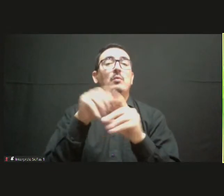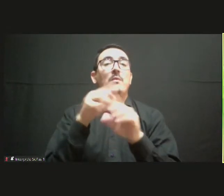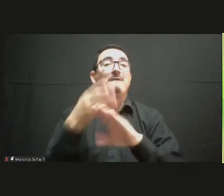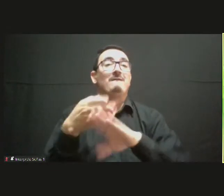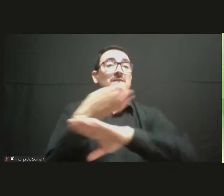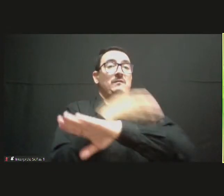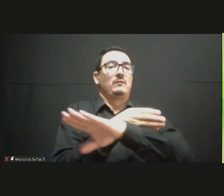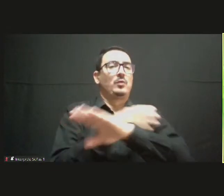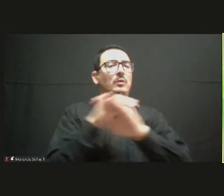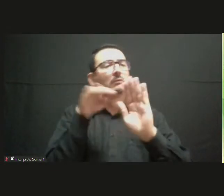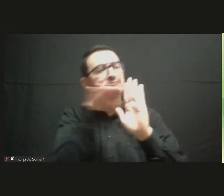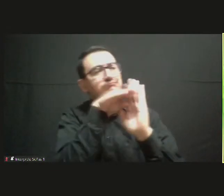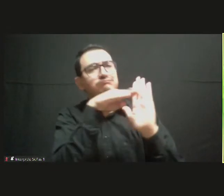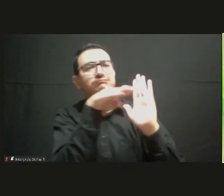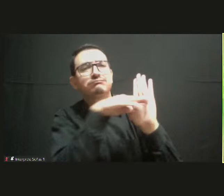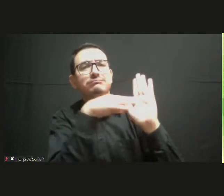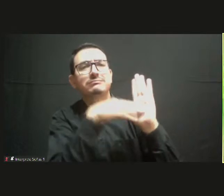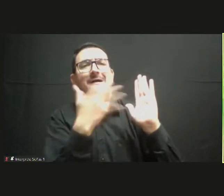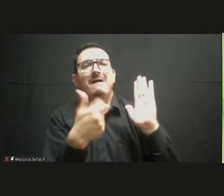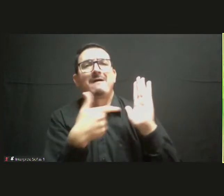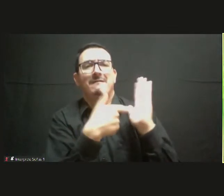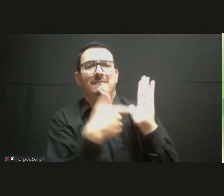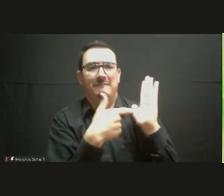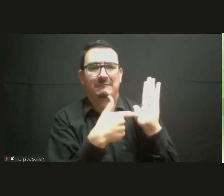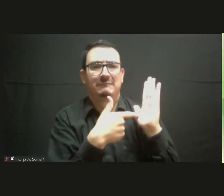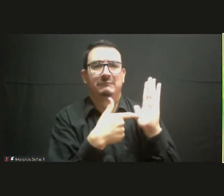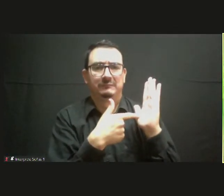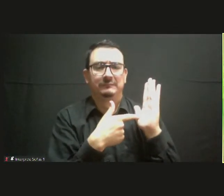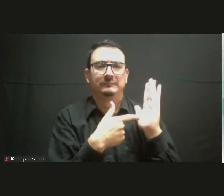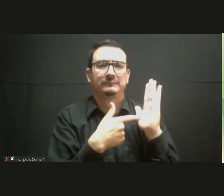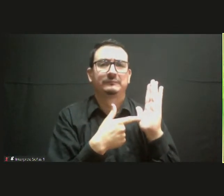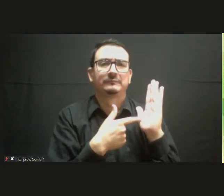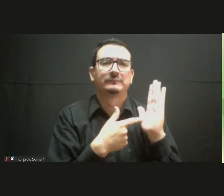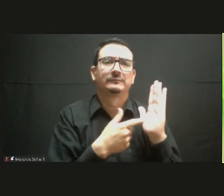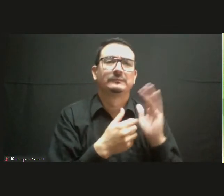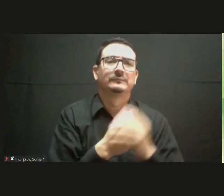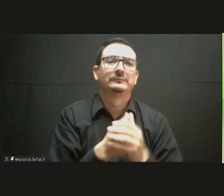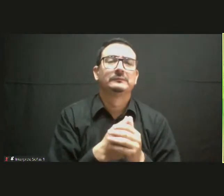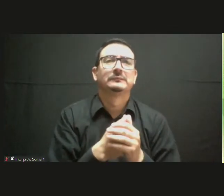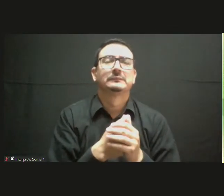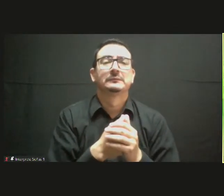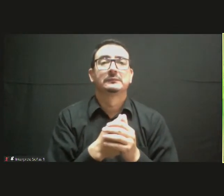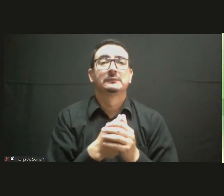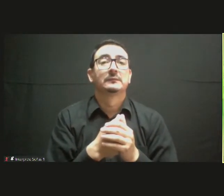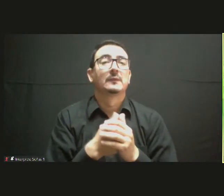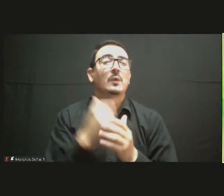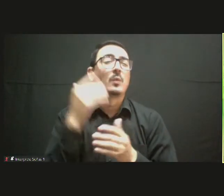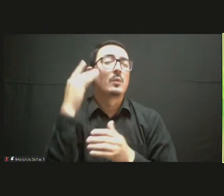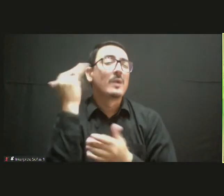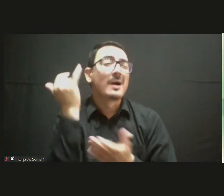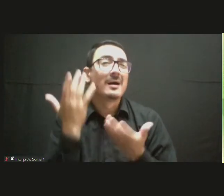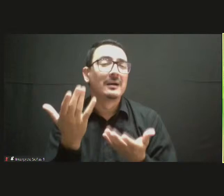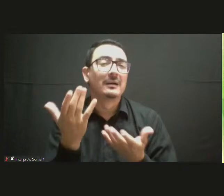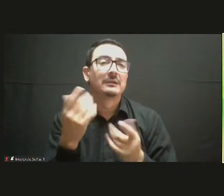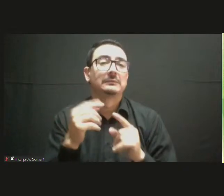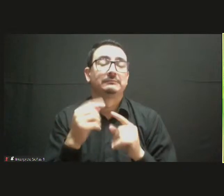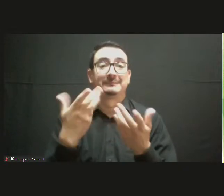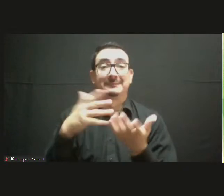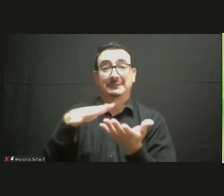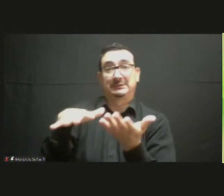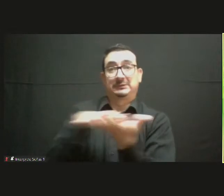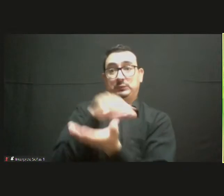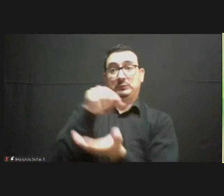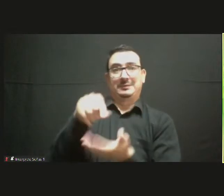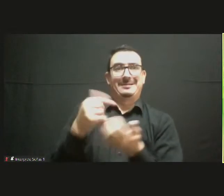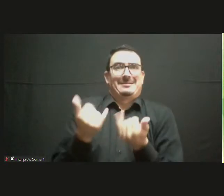health situation evolves and more information becomes available on the most effective ways to make